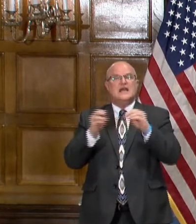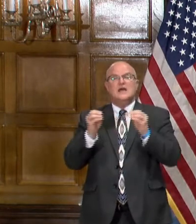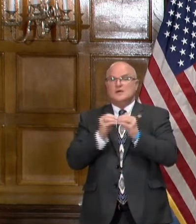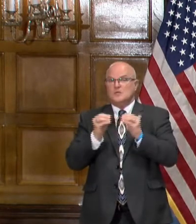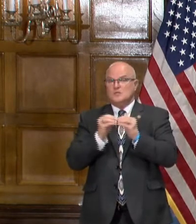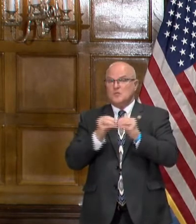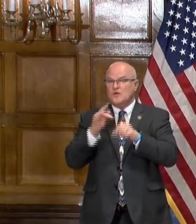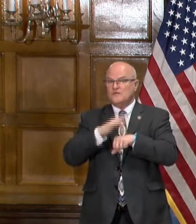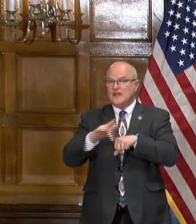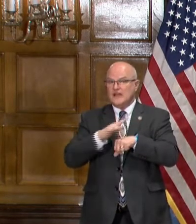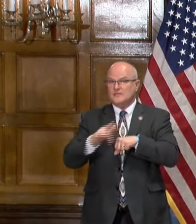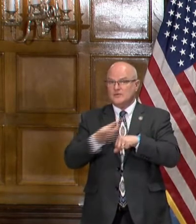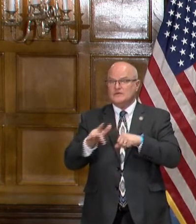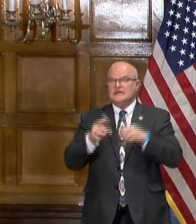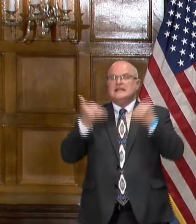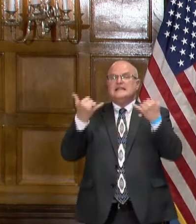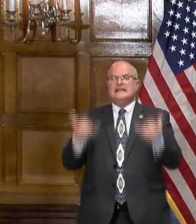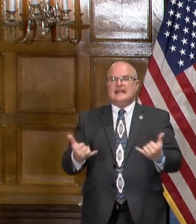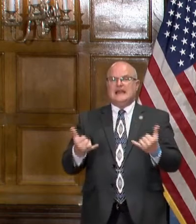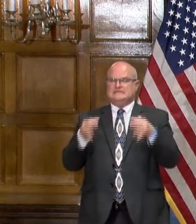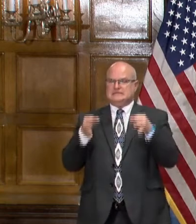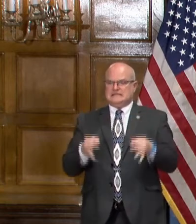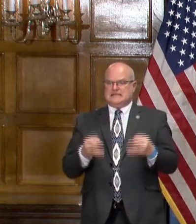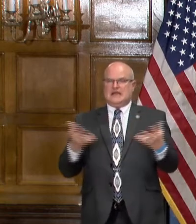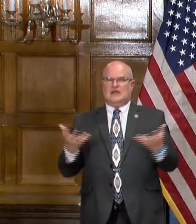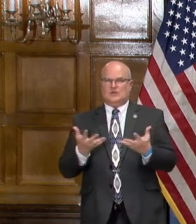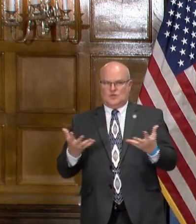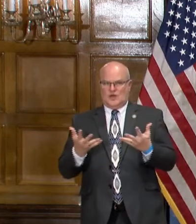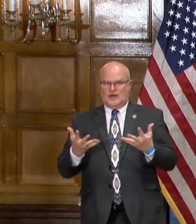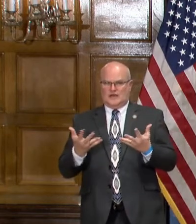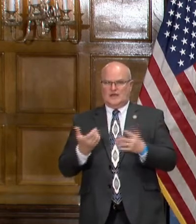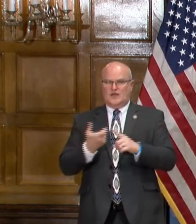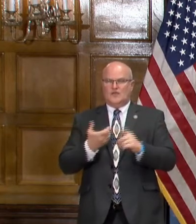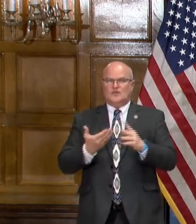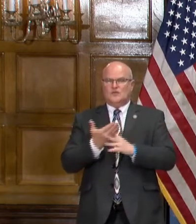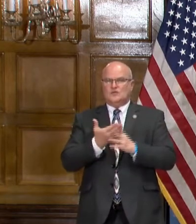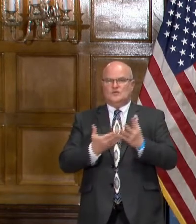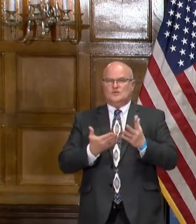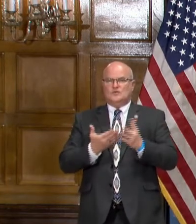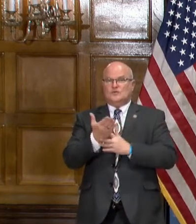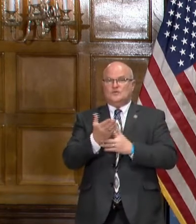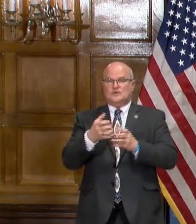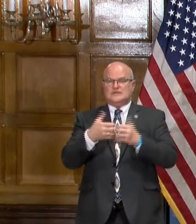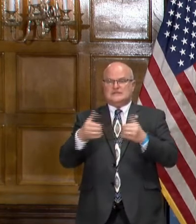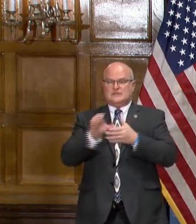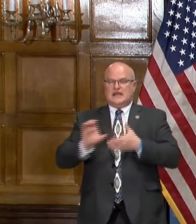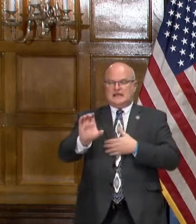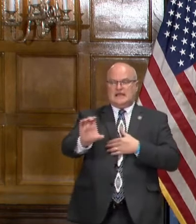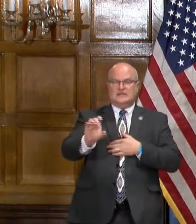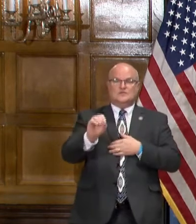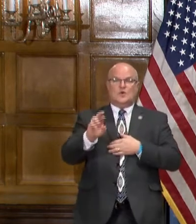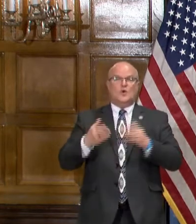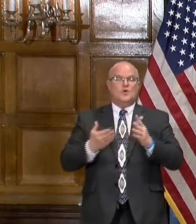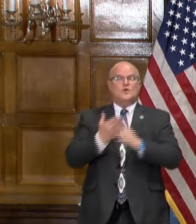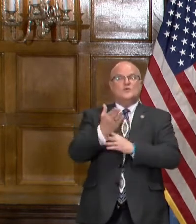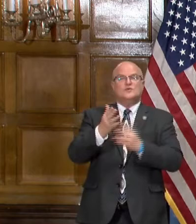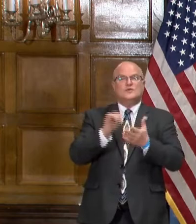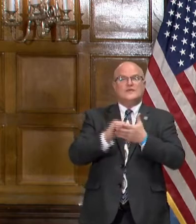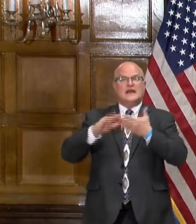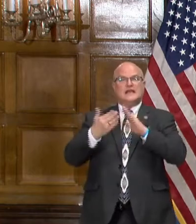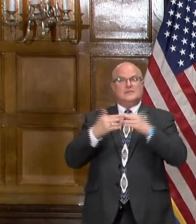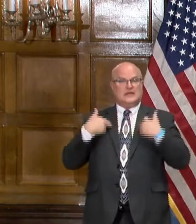supply, they got a choice to make. They can do it through a separate allocation, such as they did here, or through the